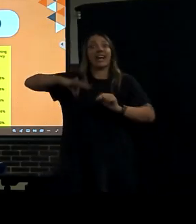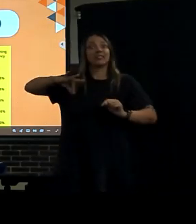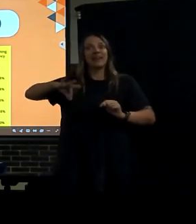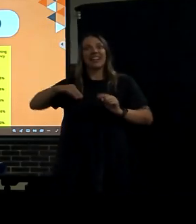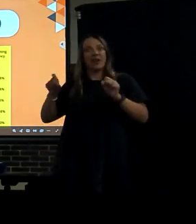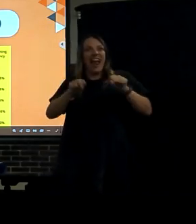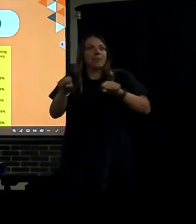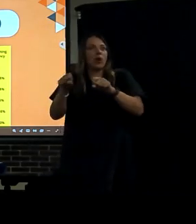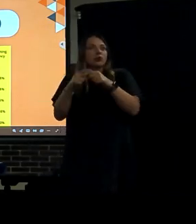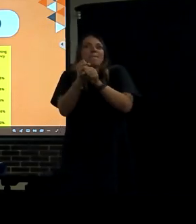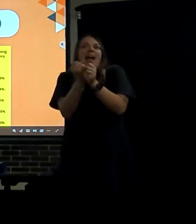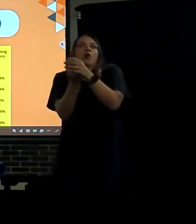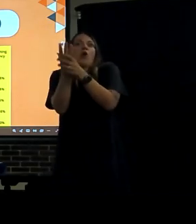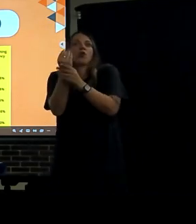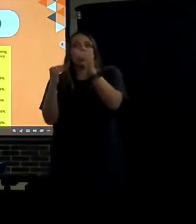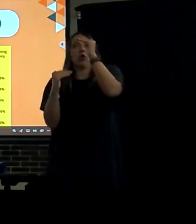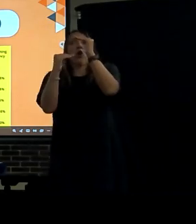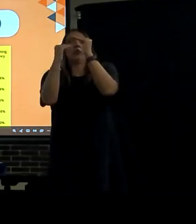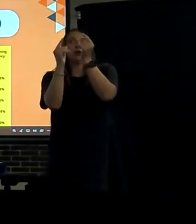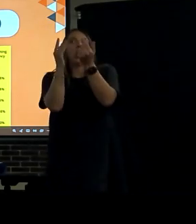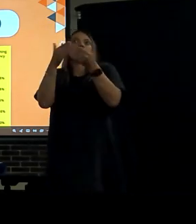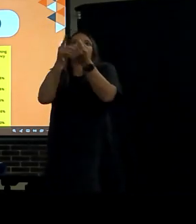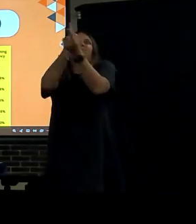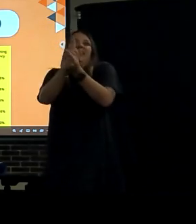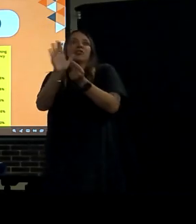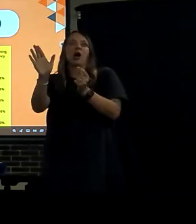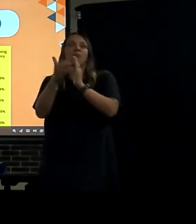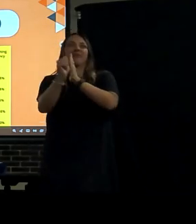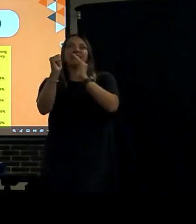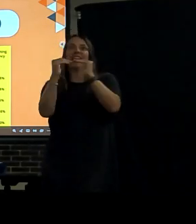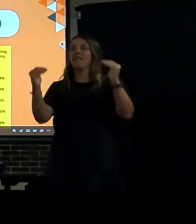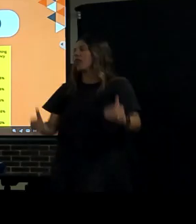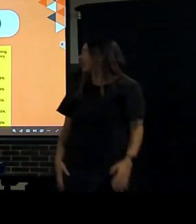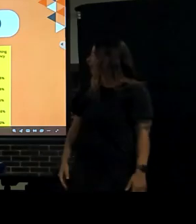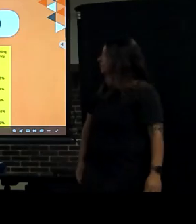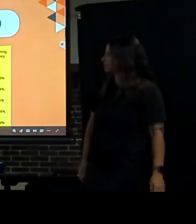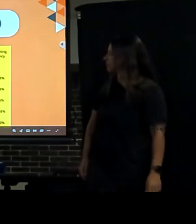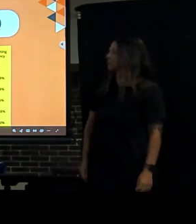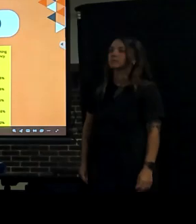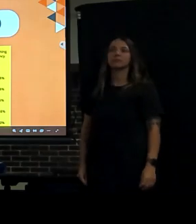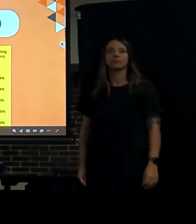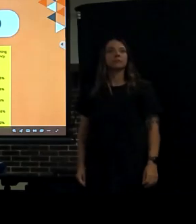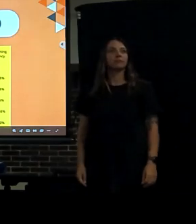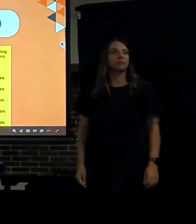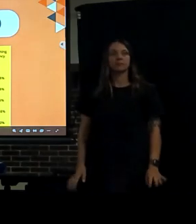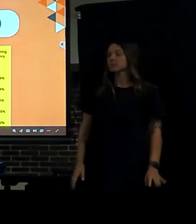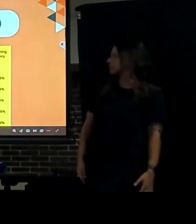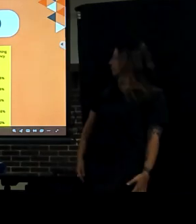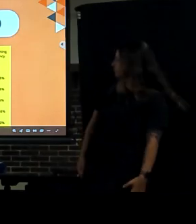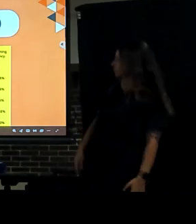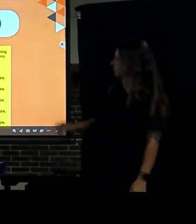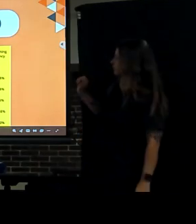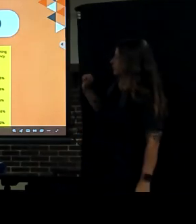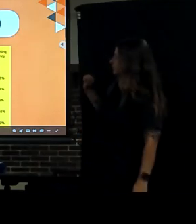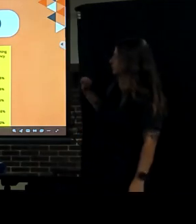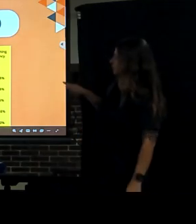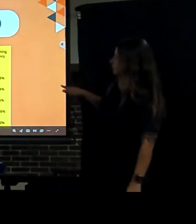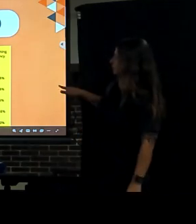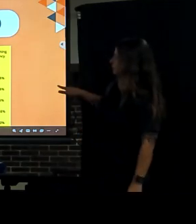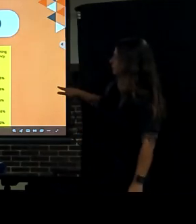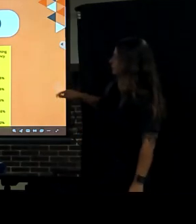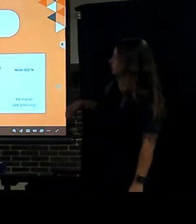level, but even with those additional eligibilities and challenges, they are still able to make progress